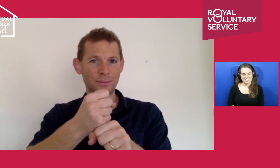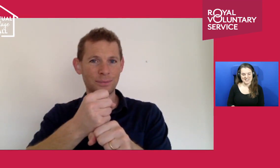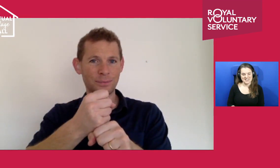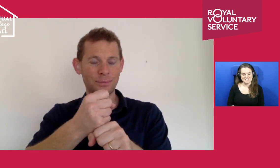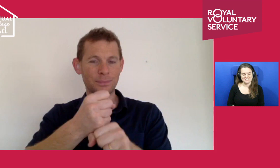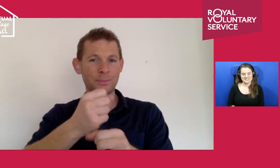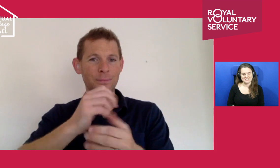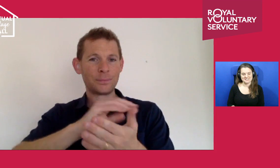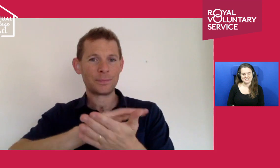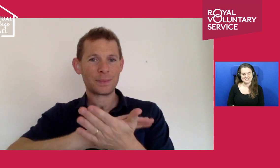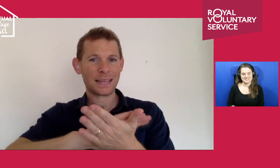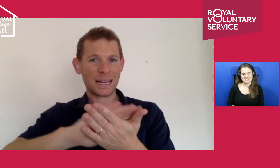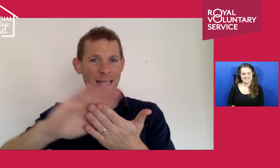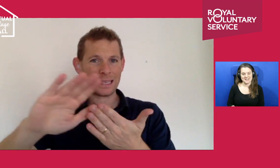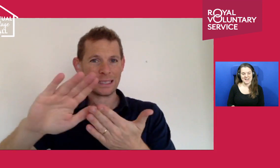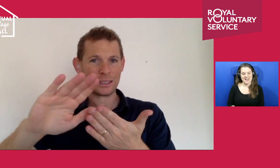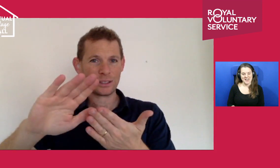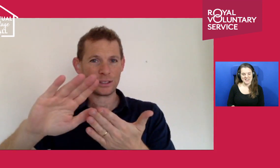G,